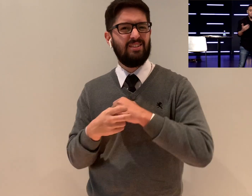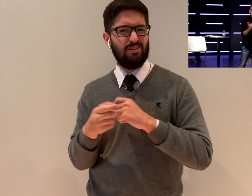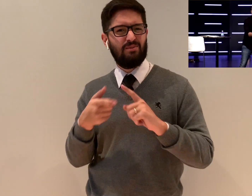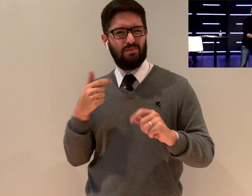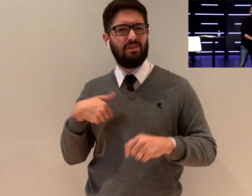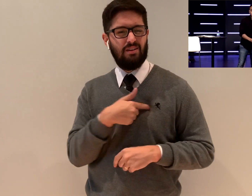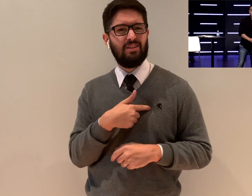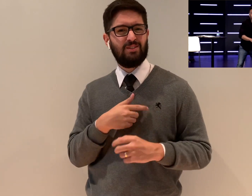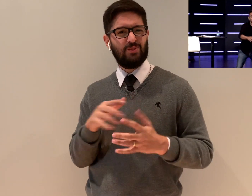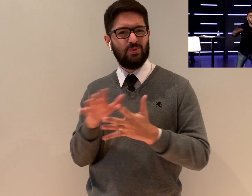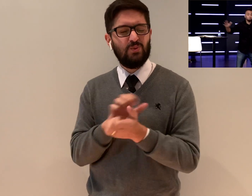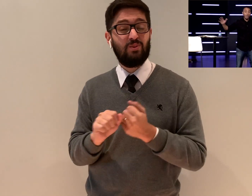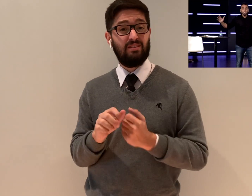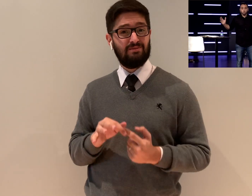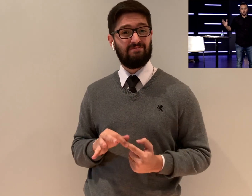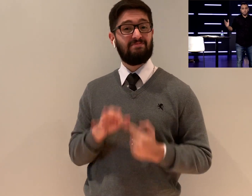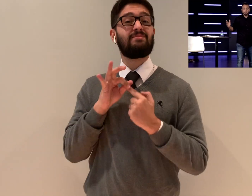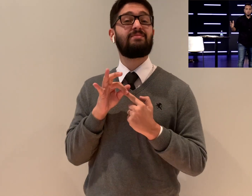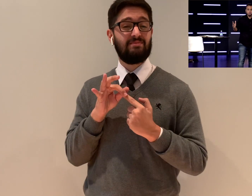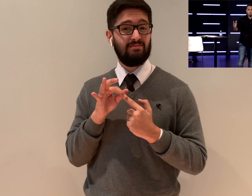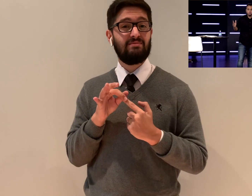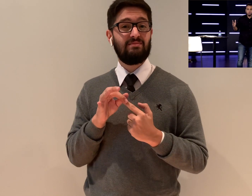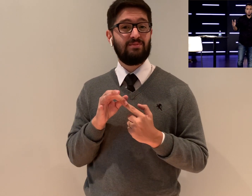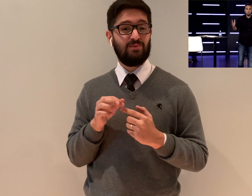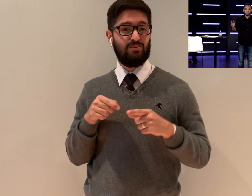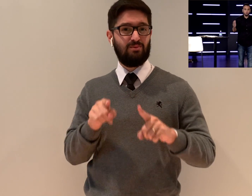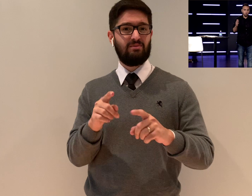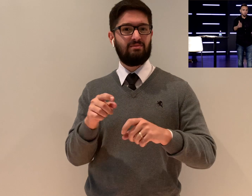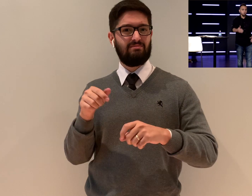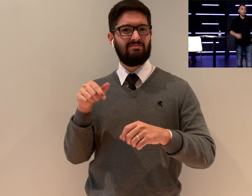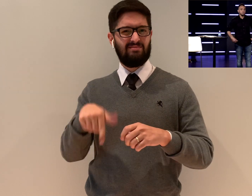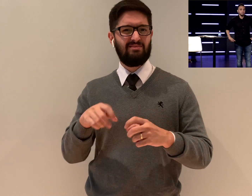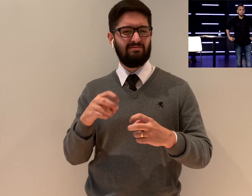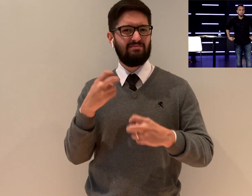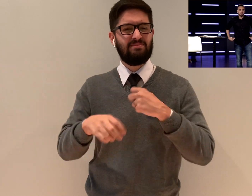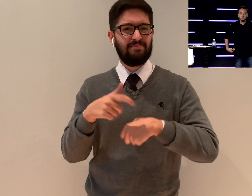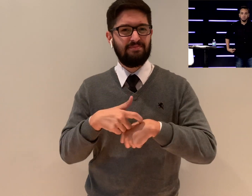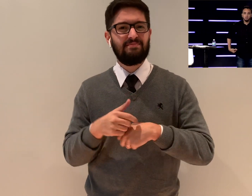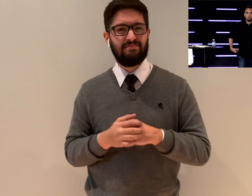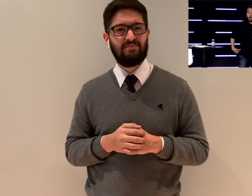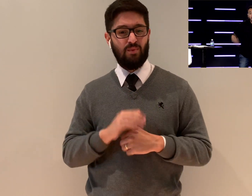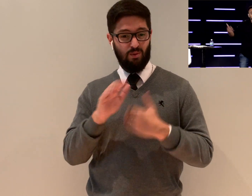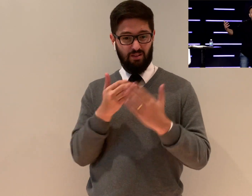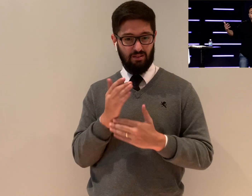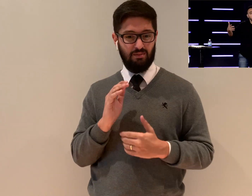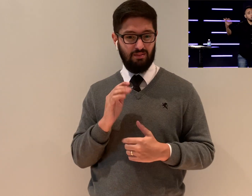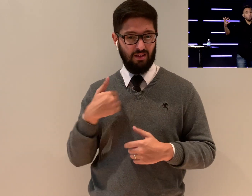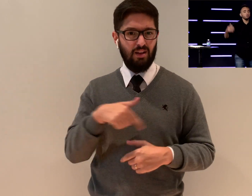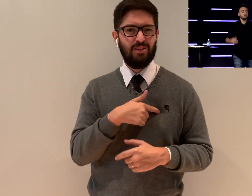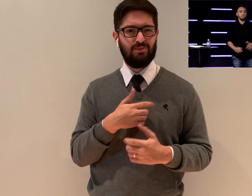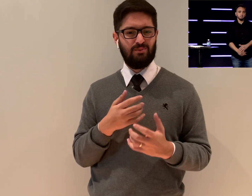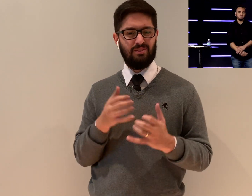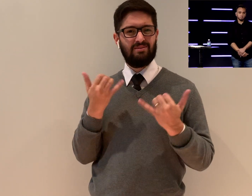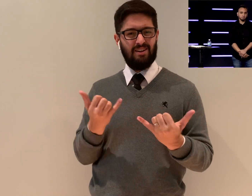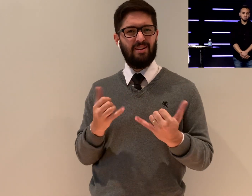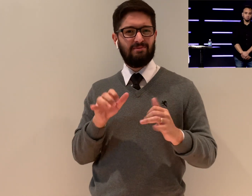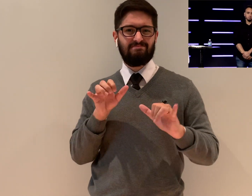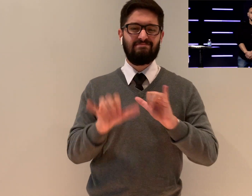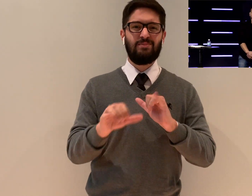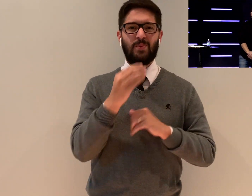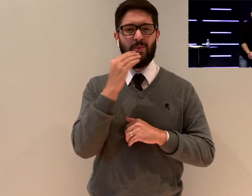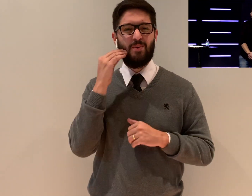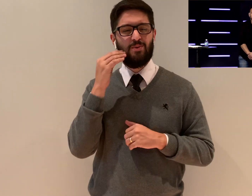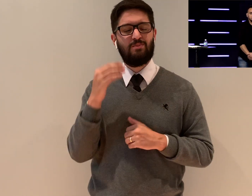steal, and destroy, and especially during this crisis. All of us, we're in quarantine.